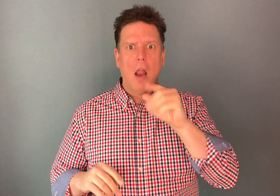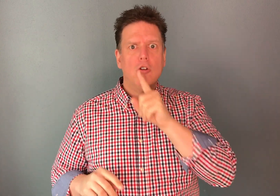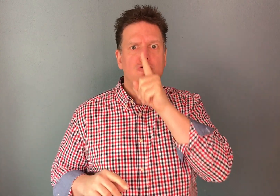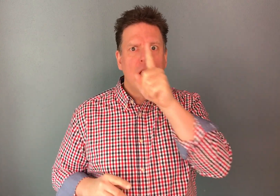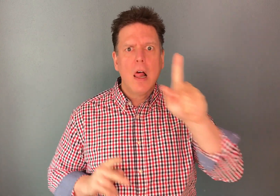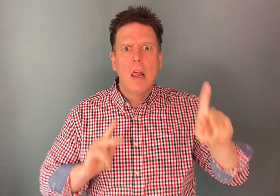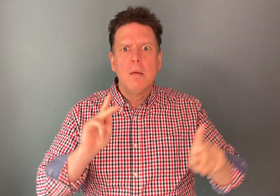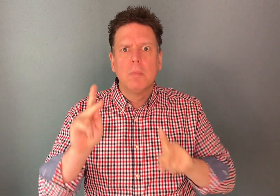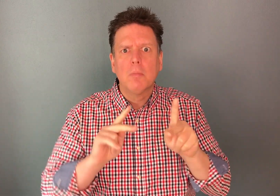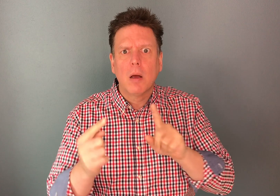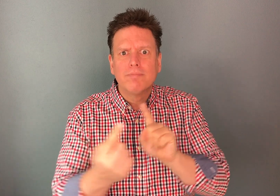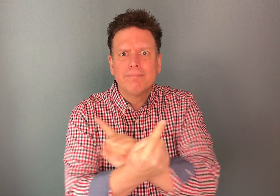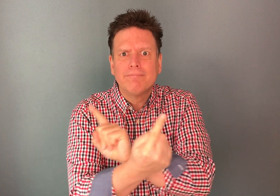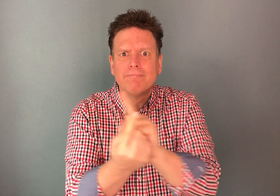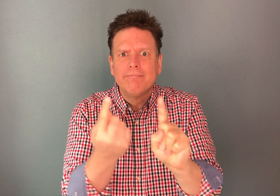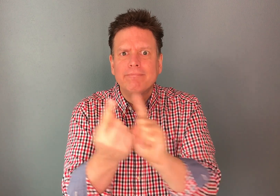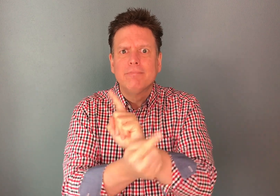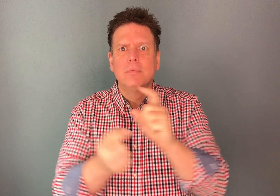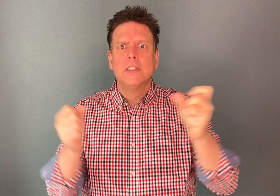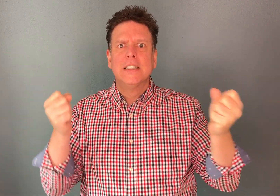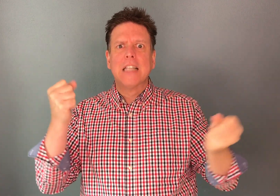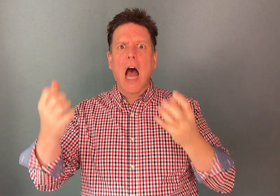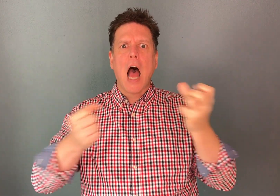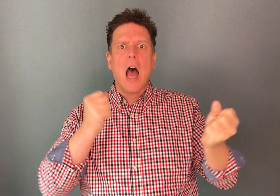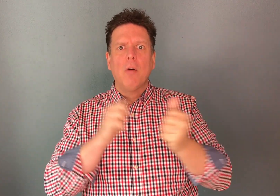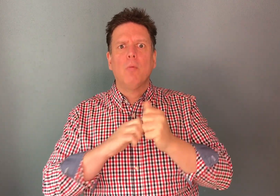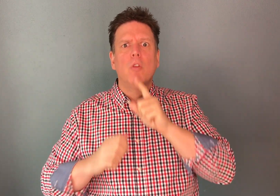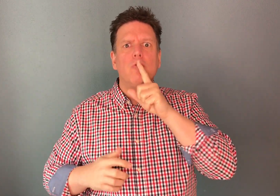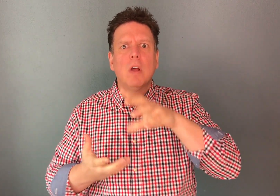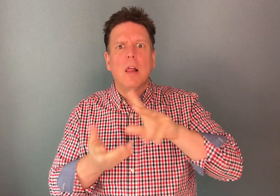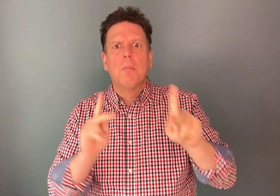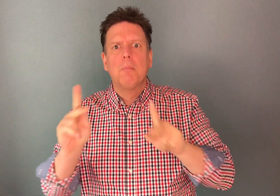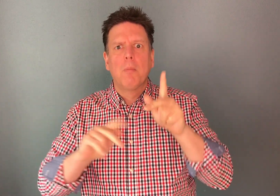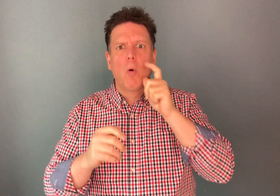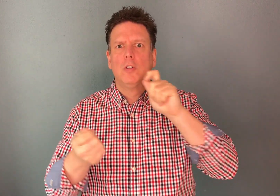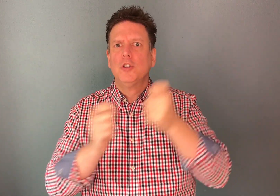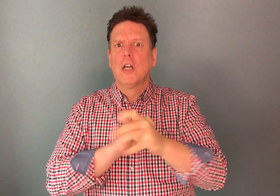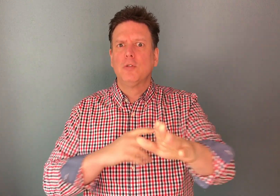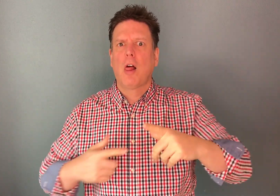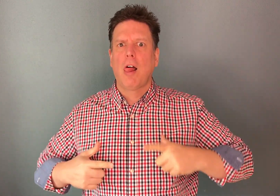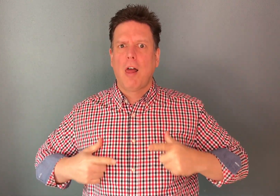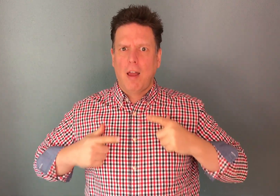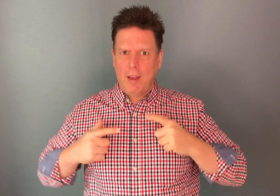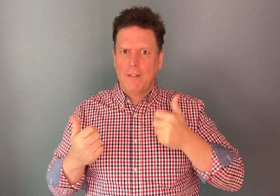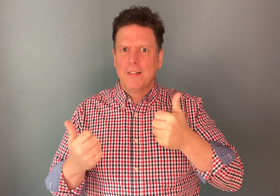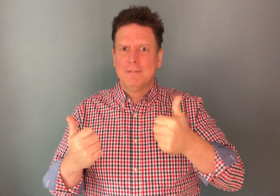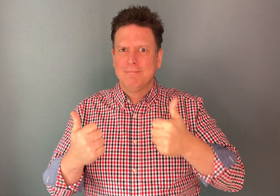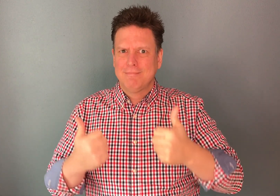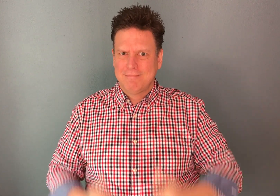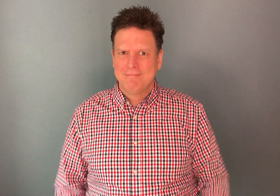people. And talking with real people is the best. It'll change your life.